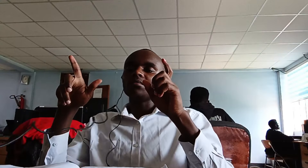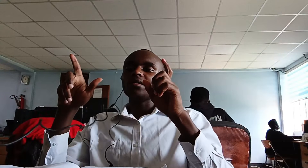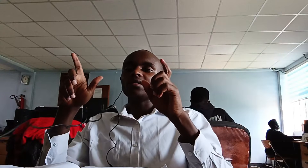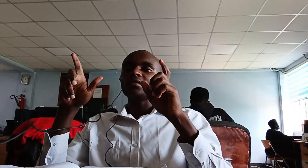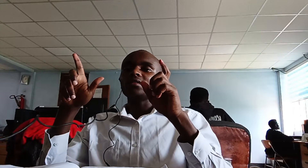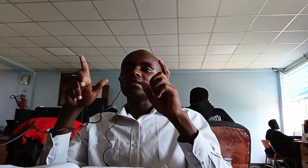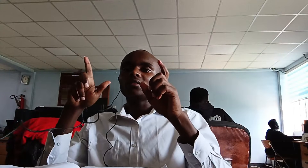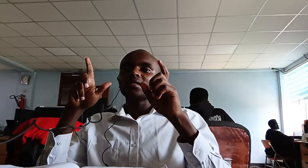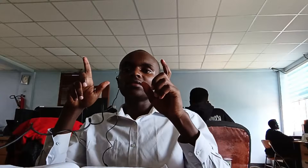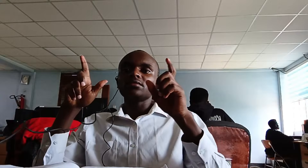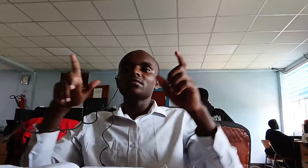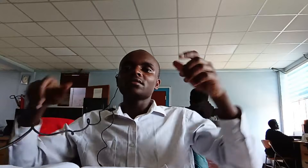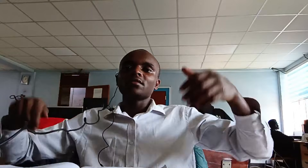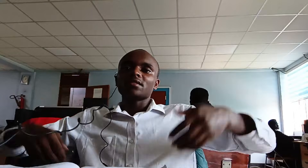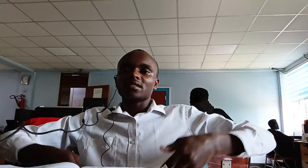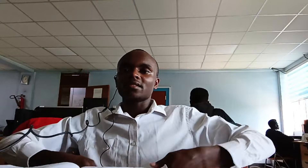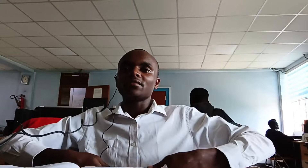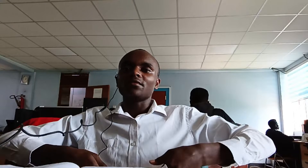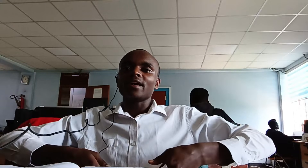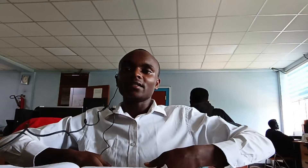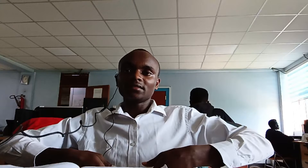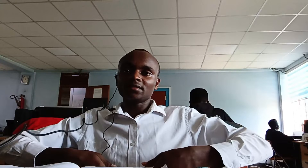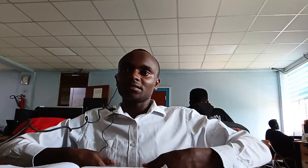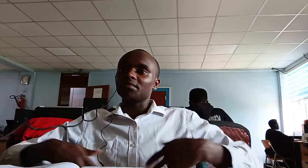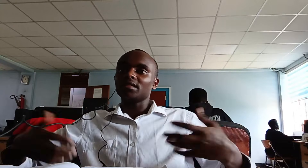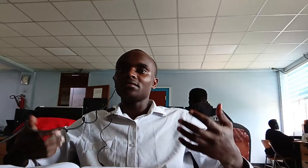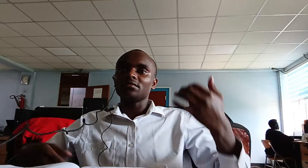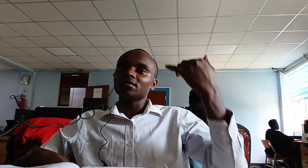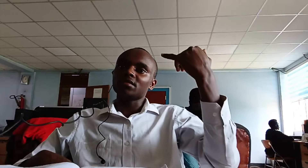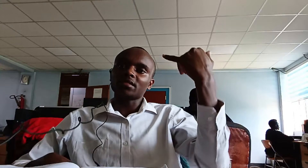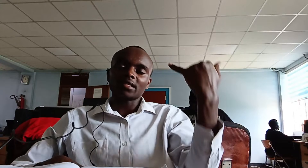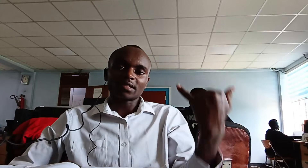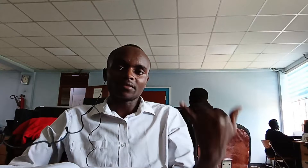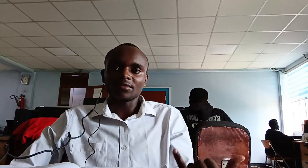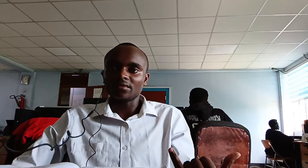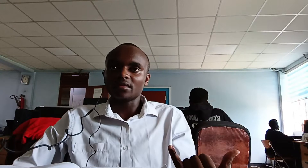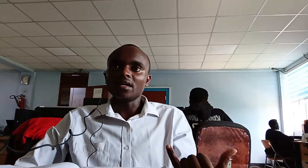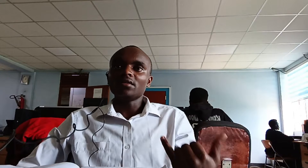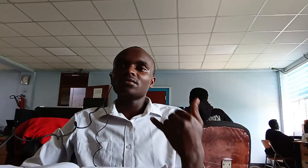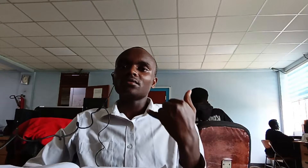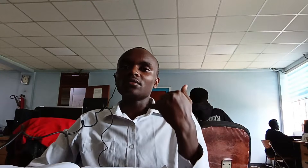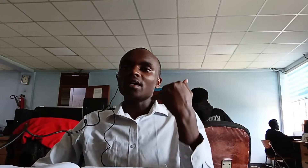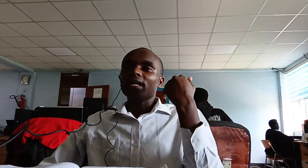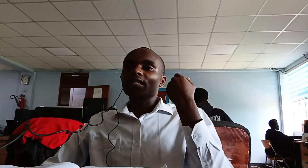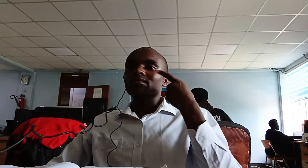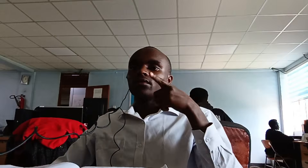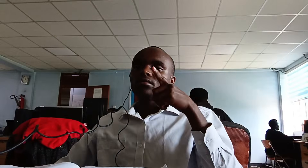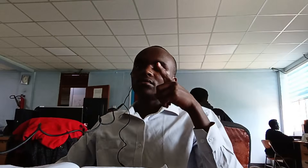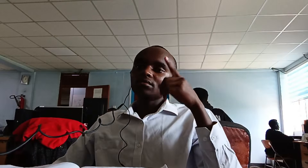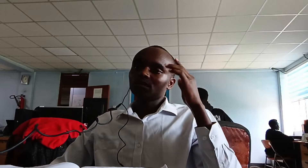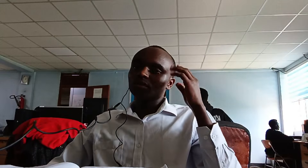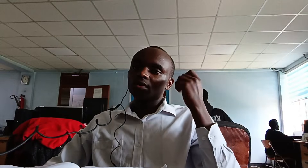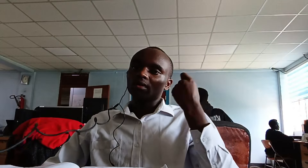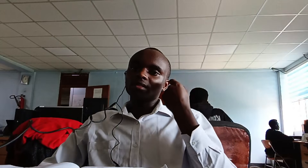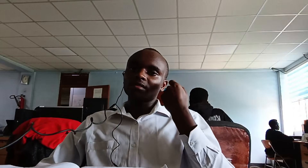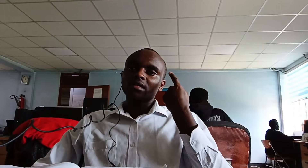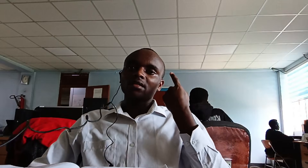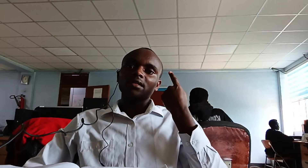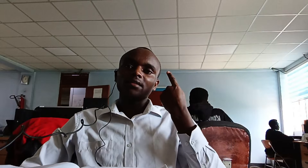may tend to use this as the sign for young, he may tend to use this as a sign for youth. So it's for you to understand